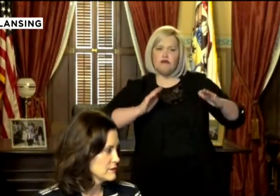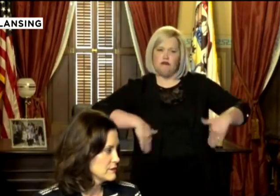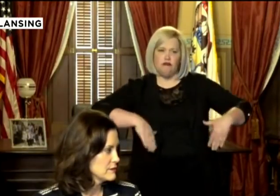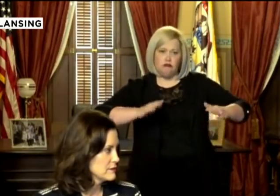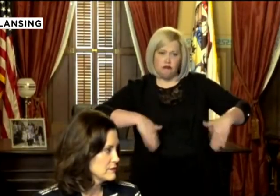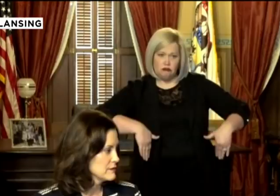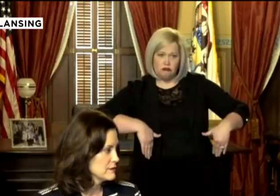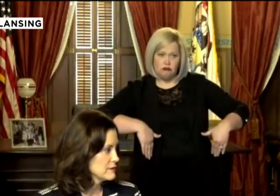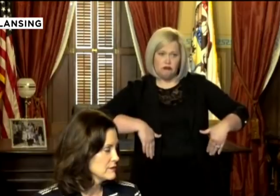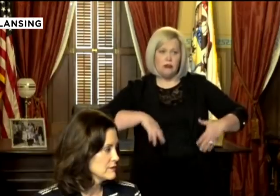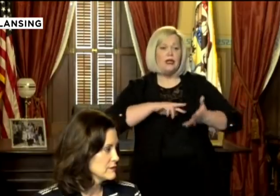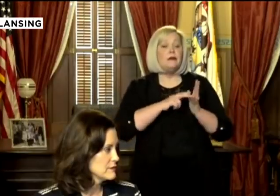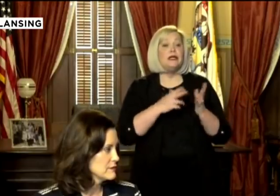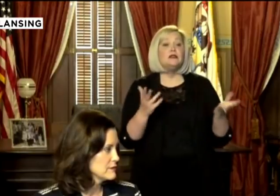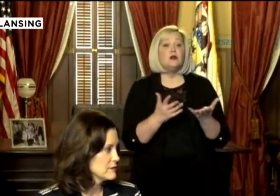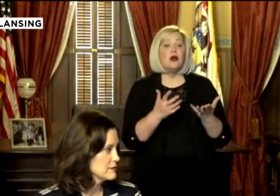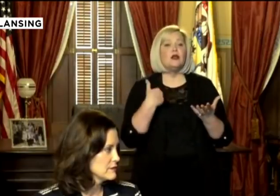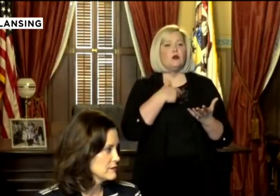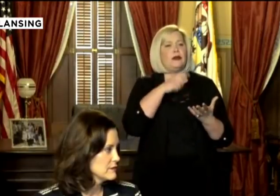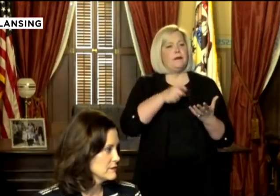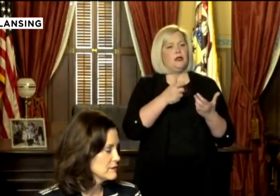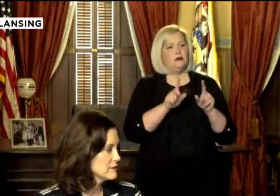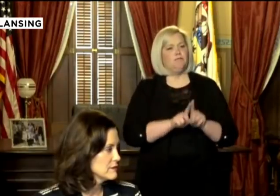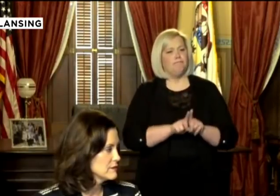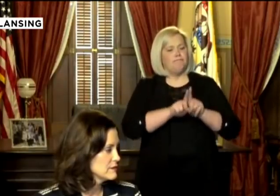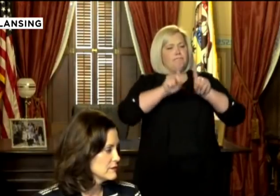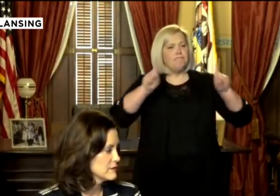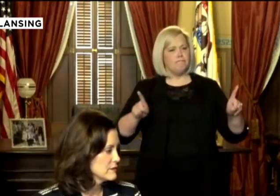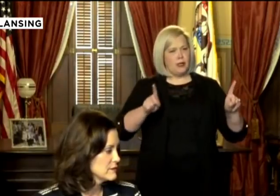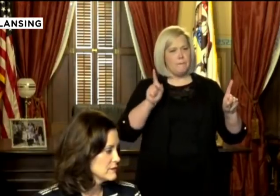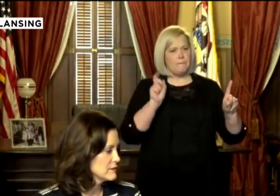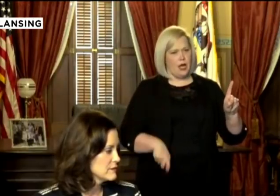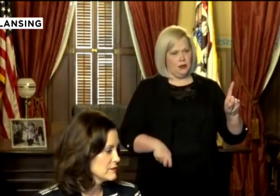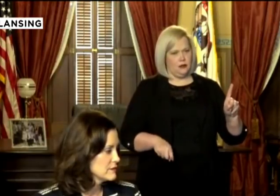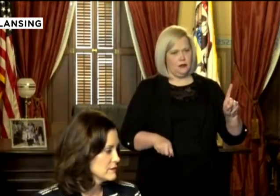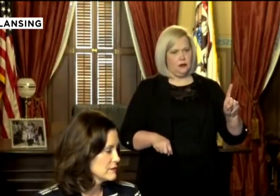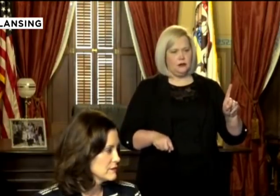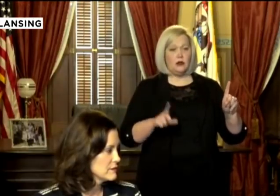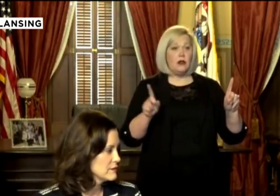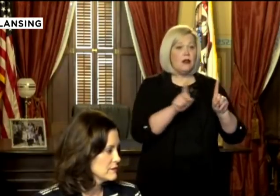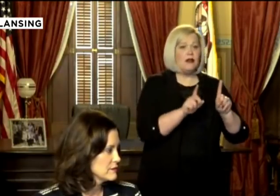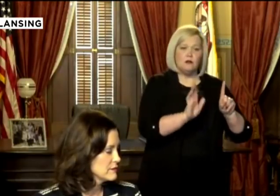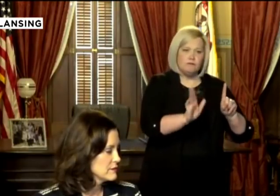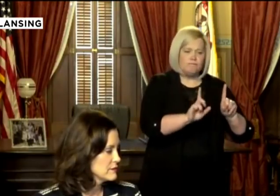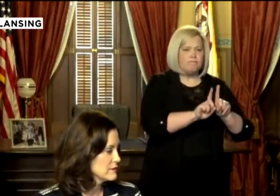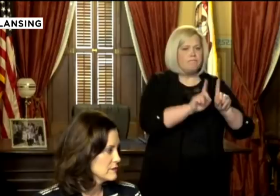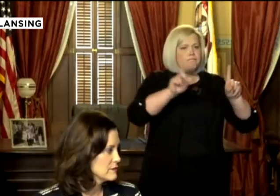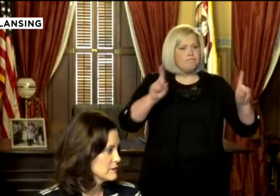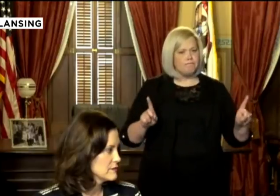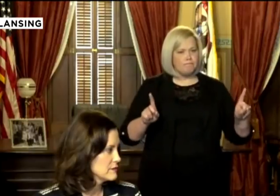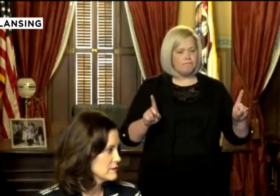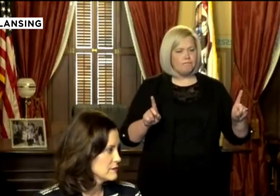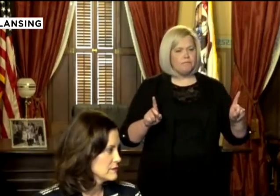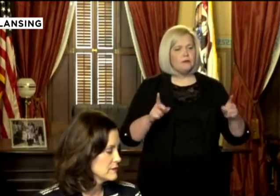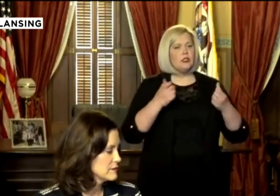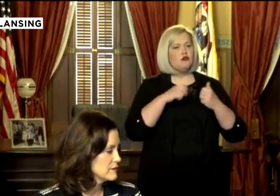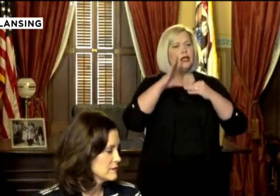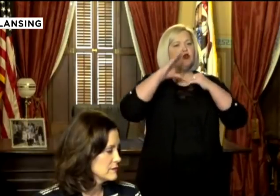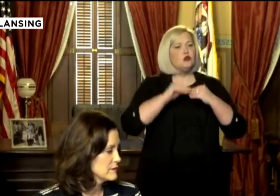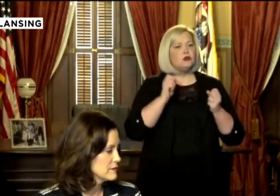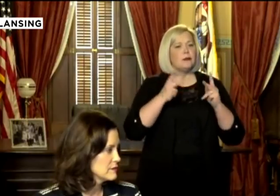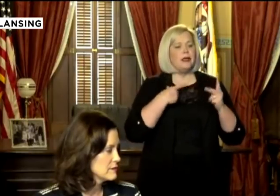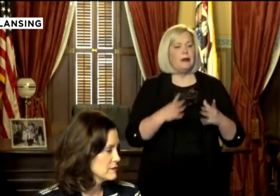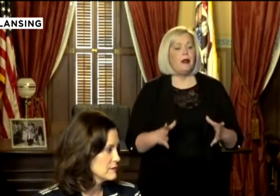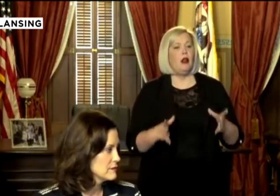must do and do very well to get ahead of this virus. We must prevent as many people as possible from getting the